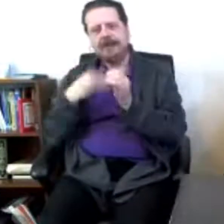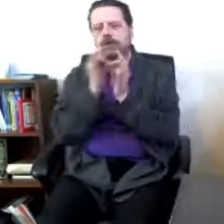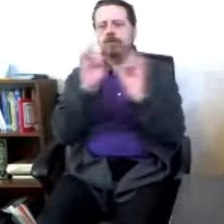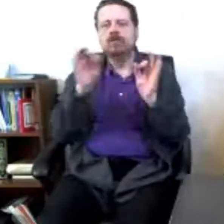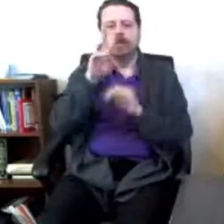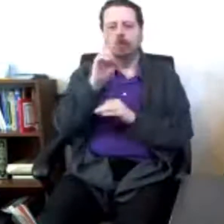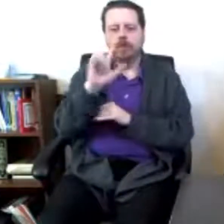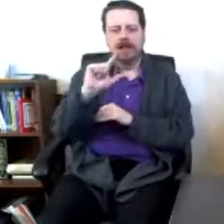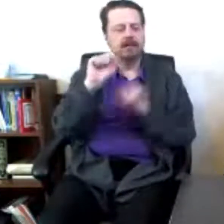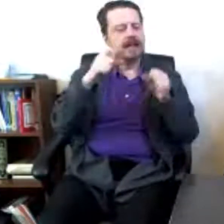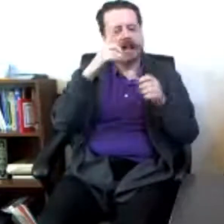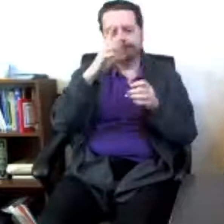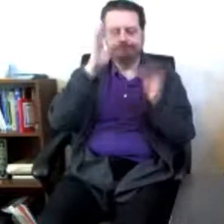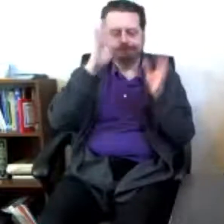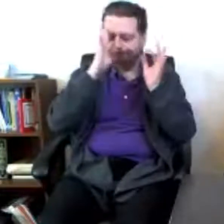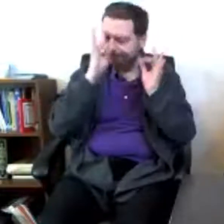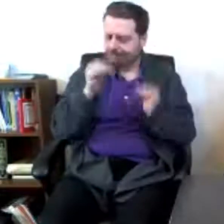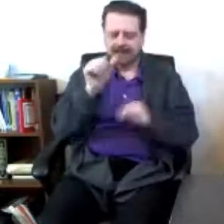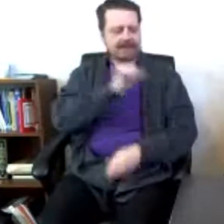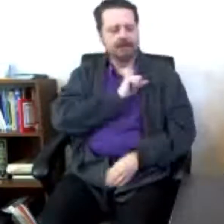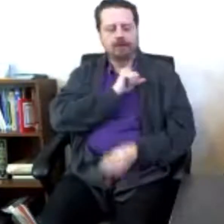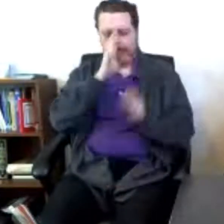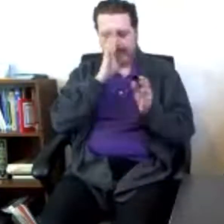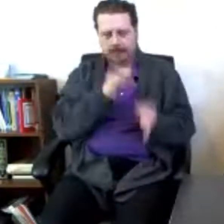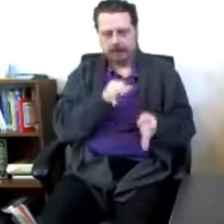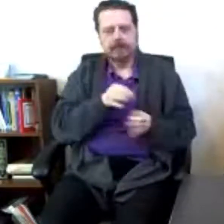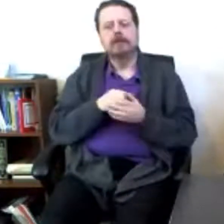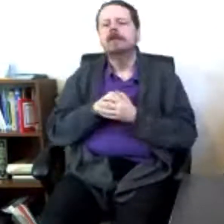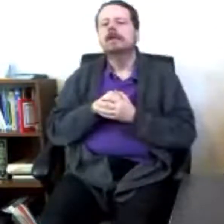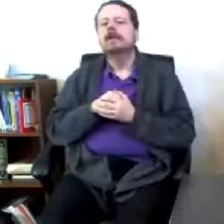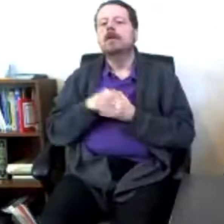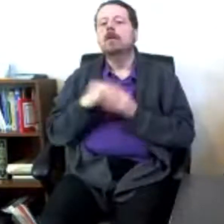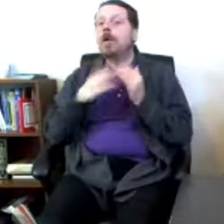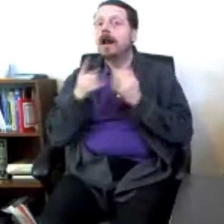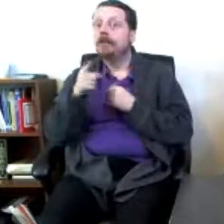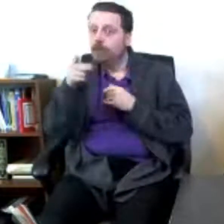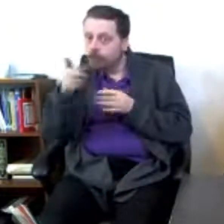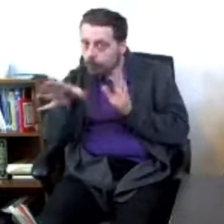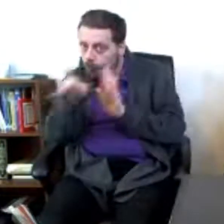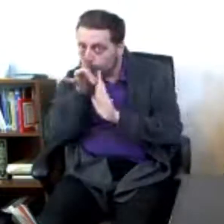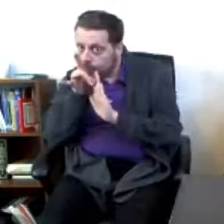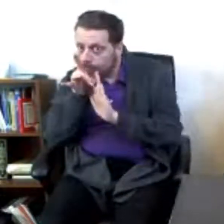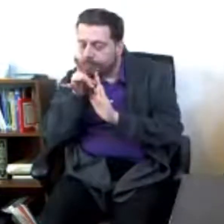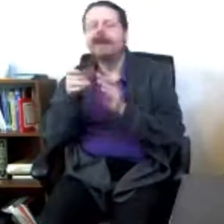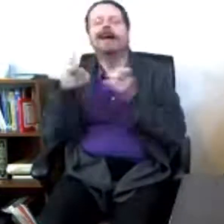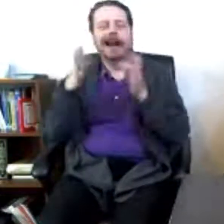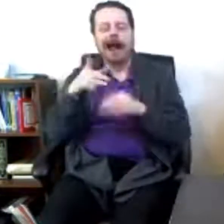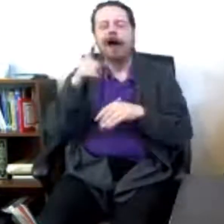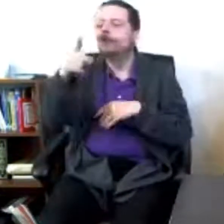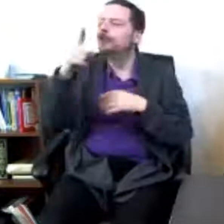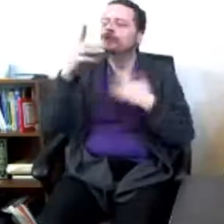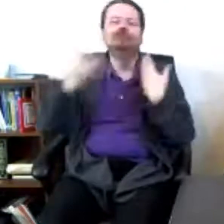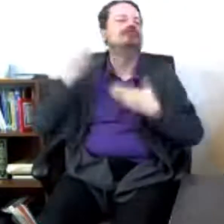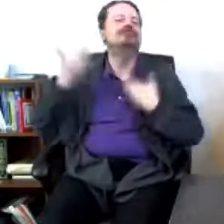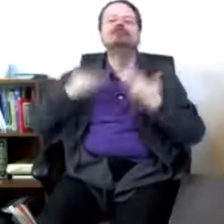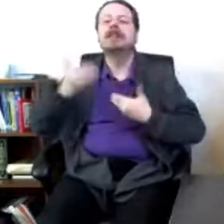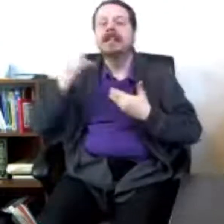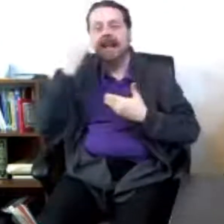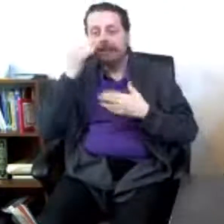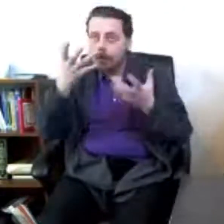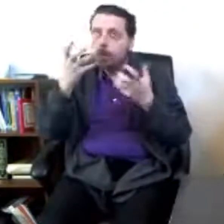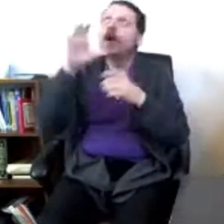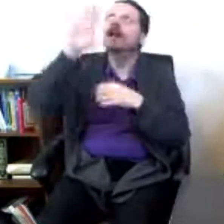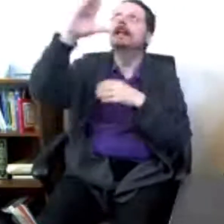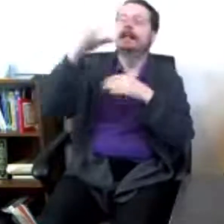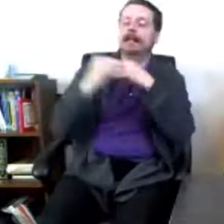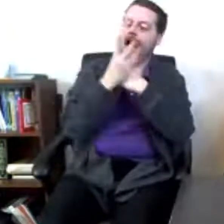to choose. And what you choose, he would let you go with it. If you choose guidance,